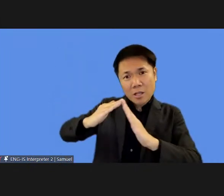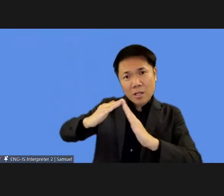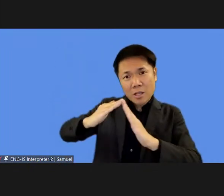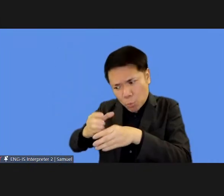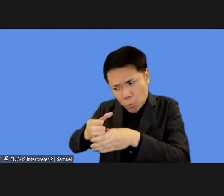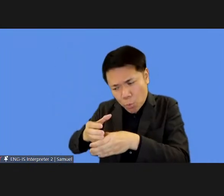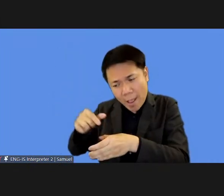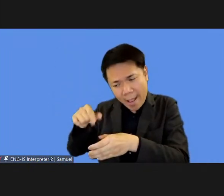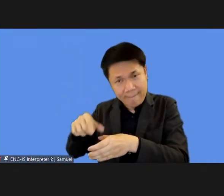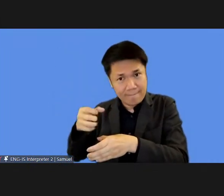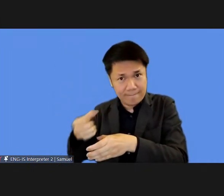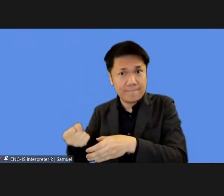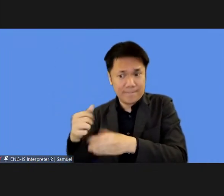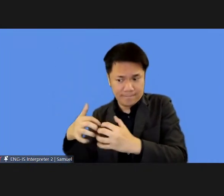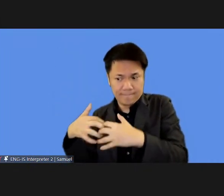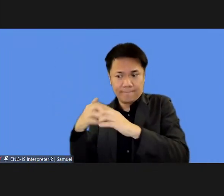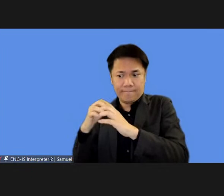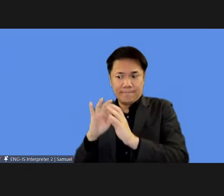different